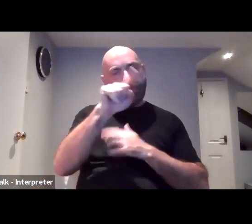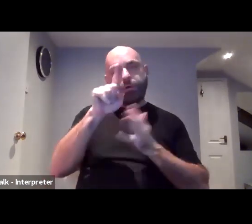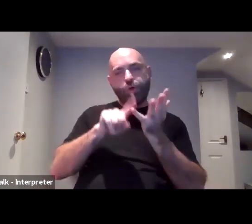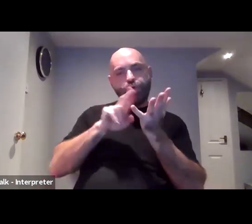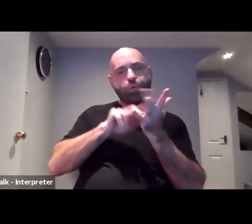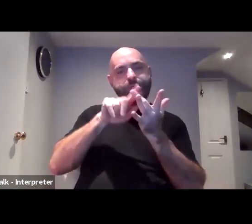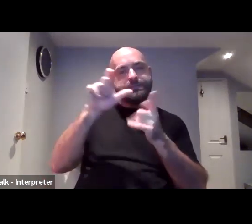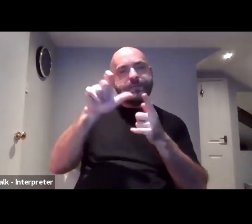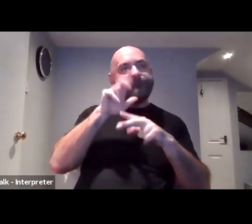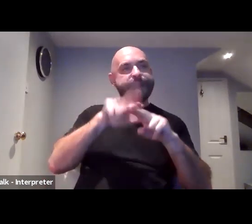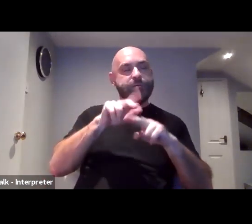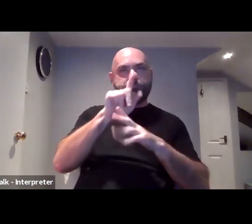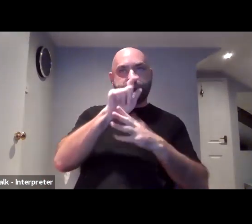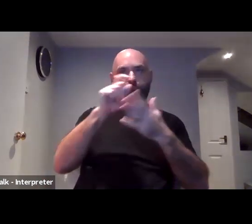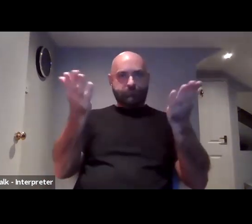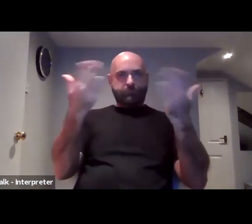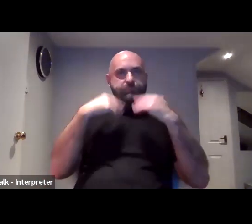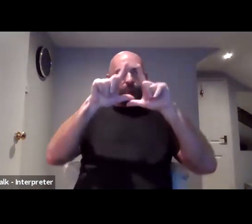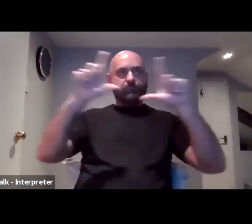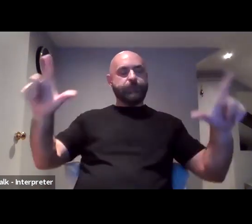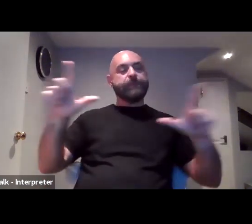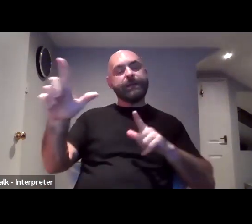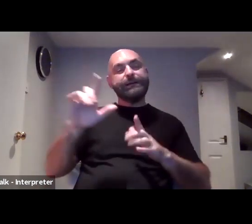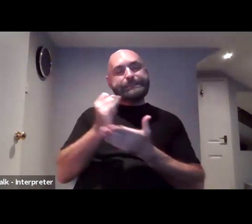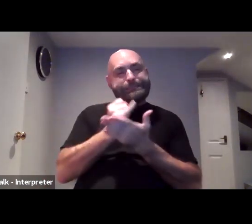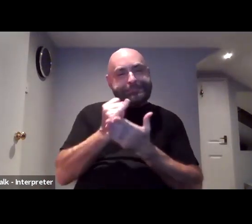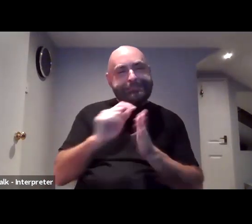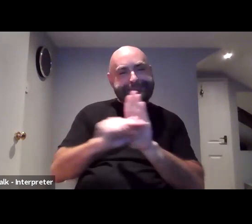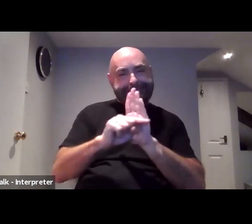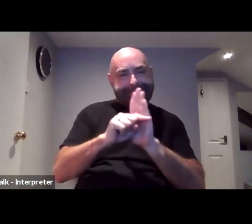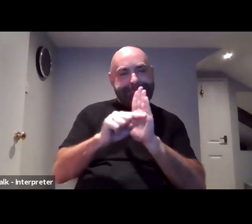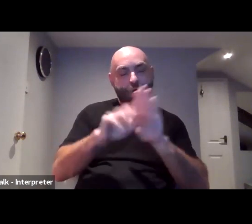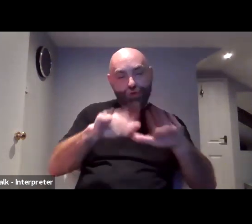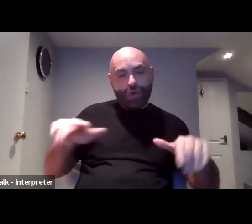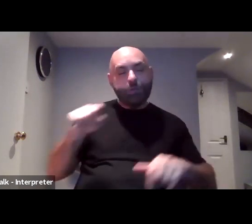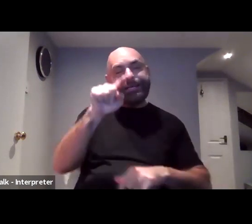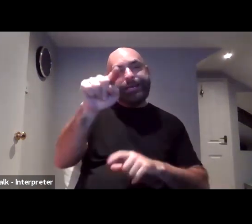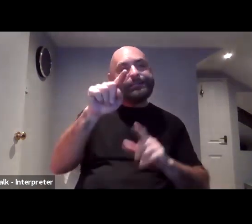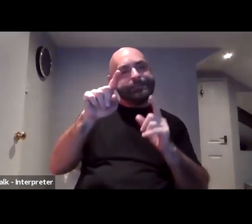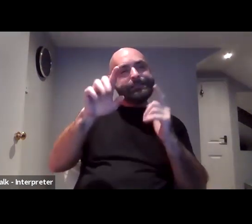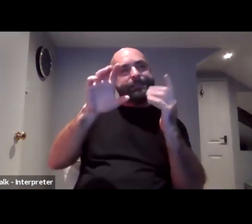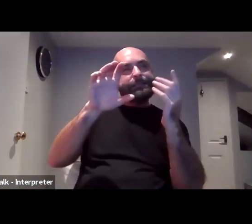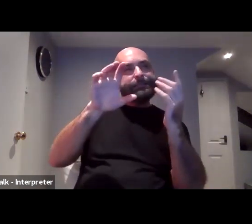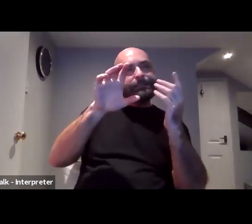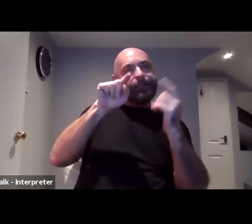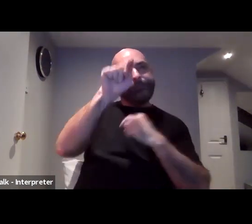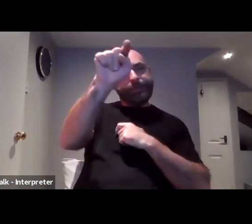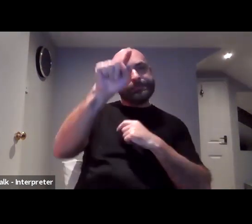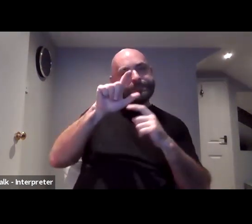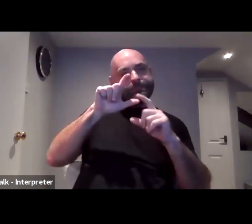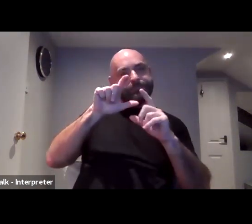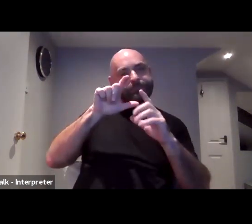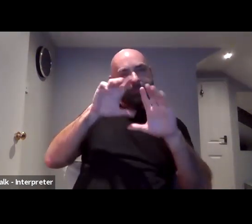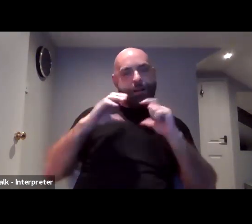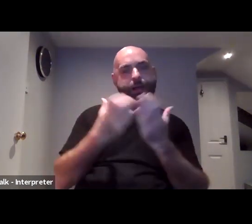shared this slide with me. He said, adverse childhood experiences in a typical class in Central and Eastern